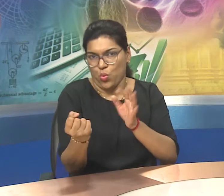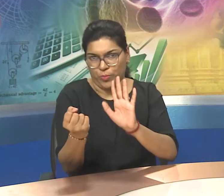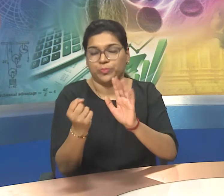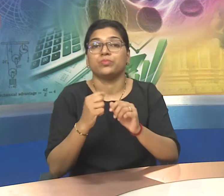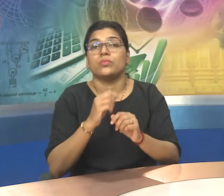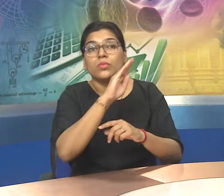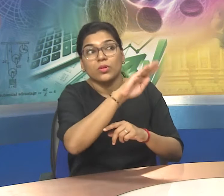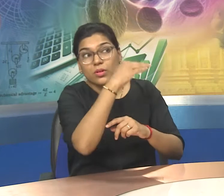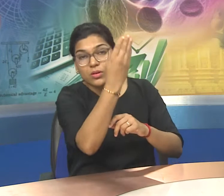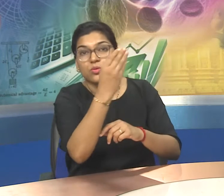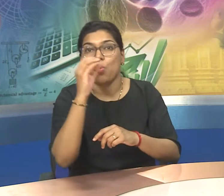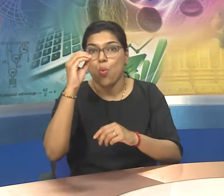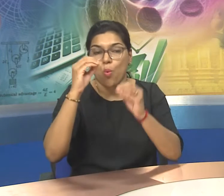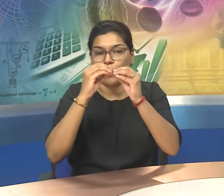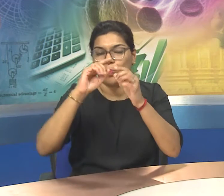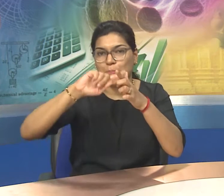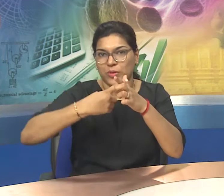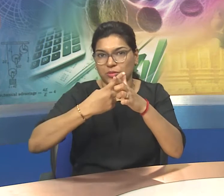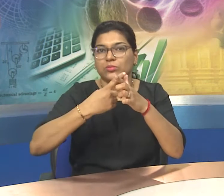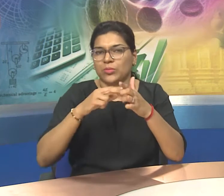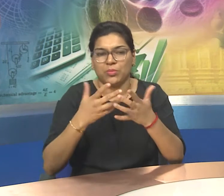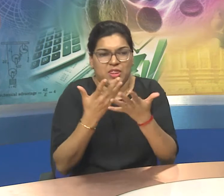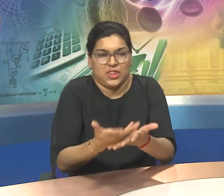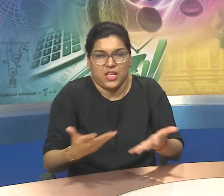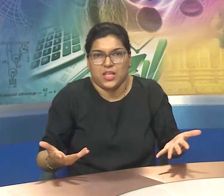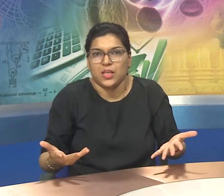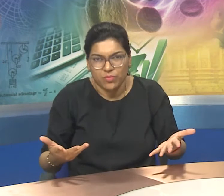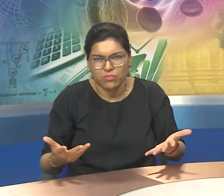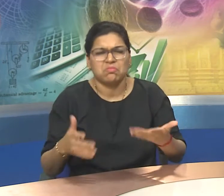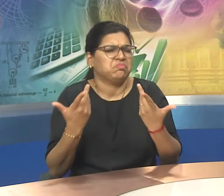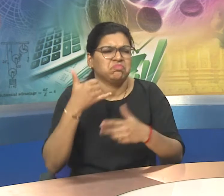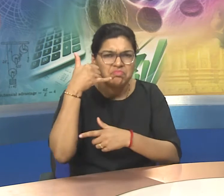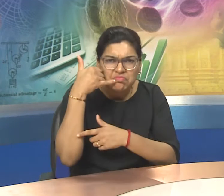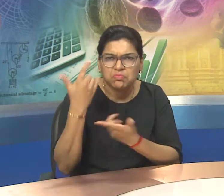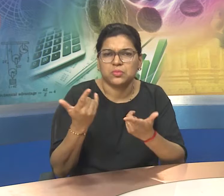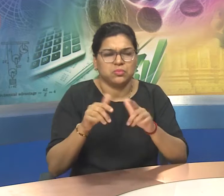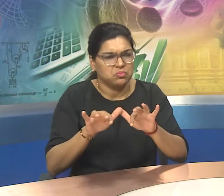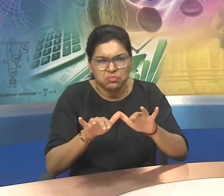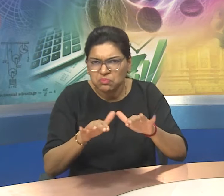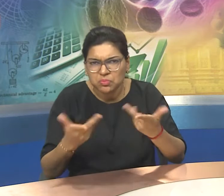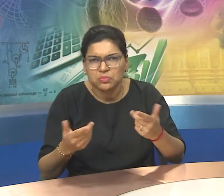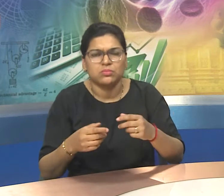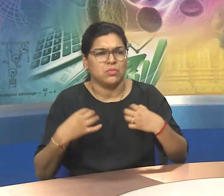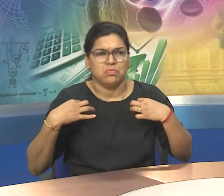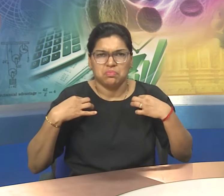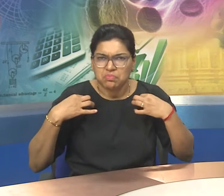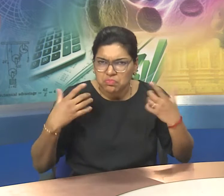be explaining further. And the next word is object. object means things,